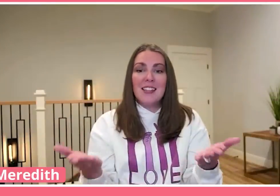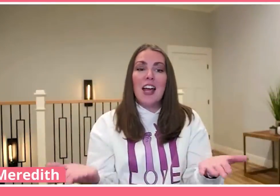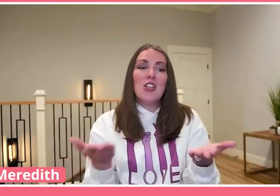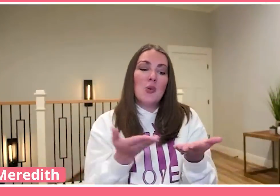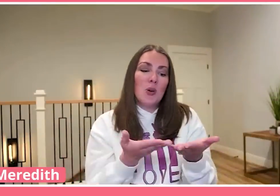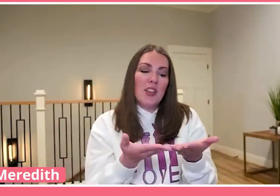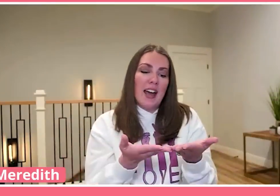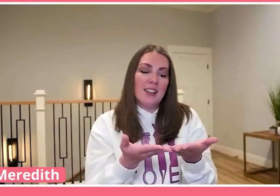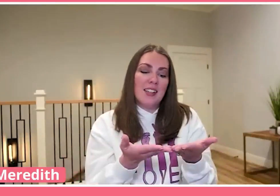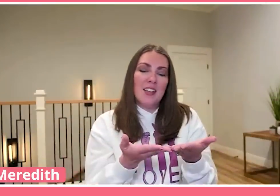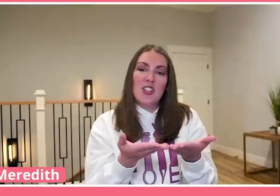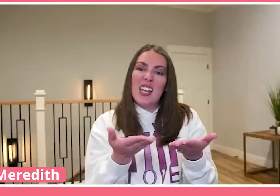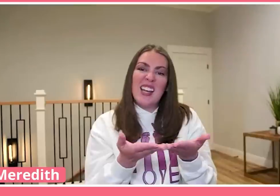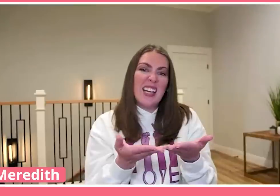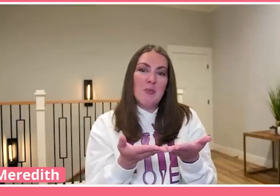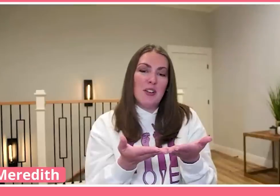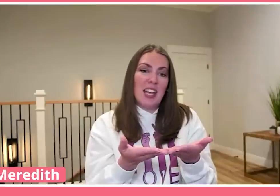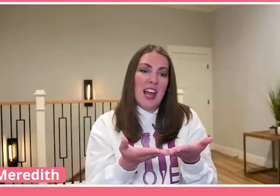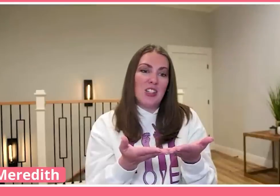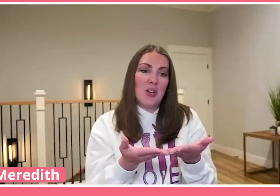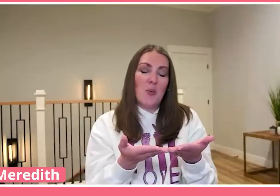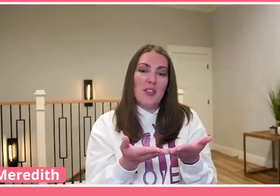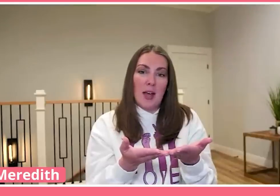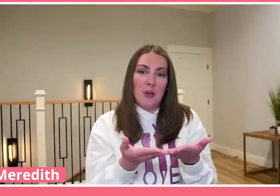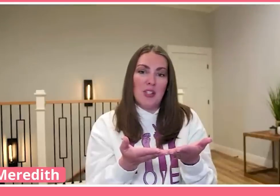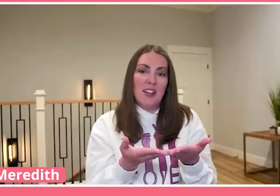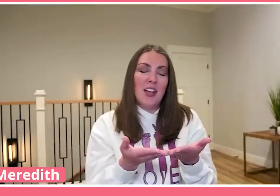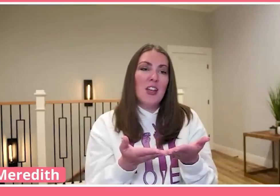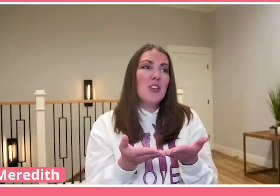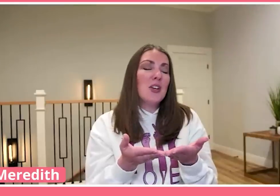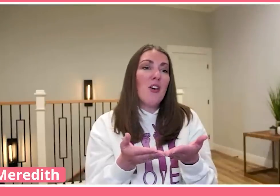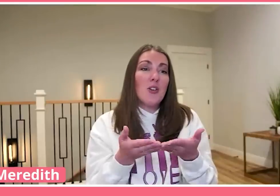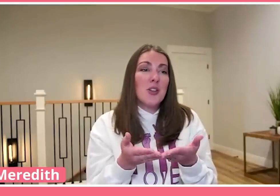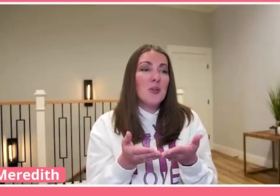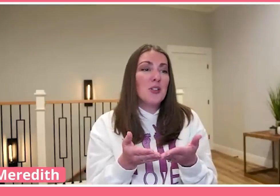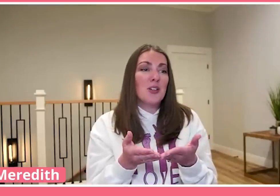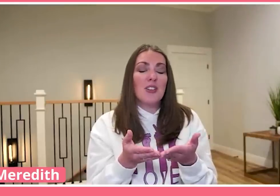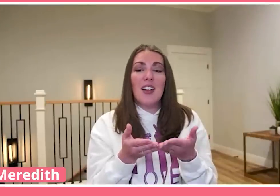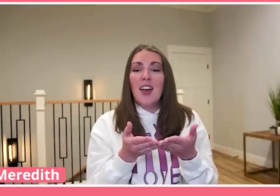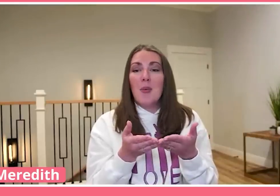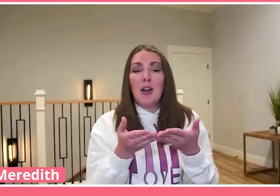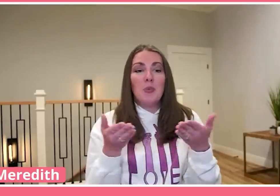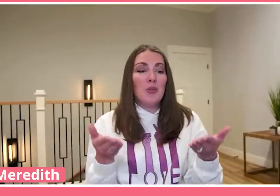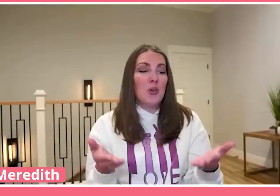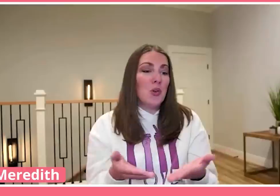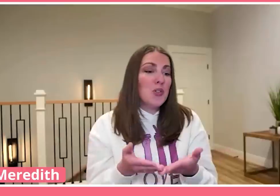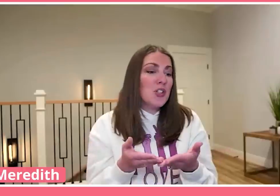that you're that just like tiny bit of connection with that person. You can also learn about a beautiful culture